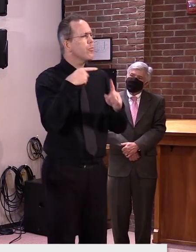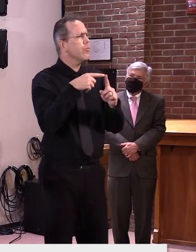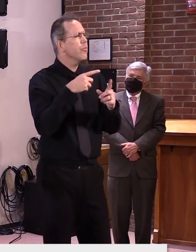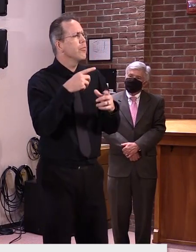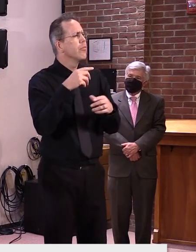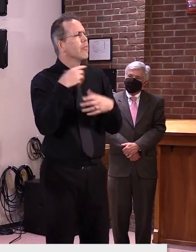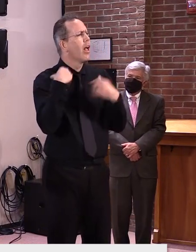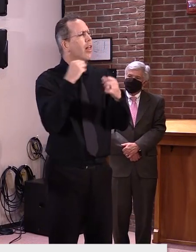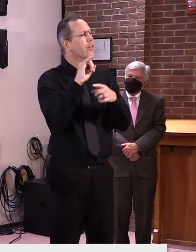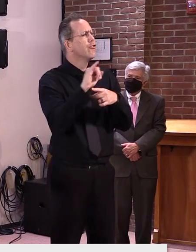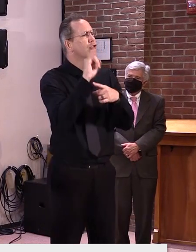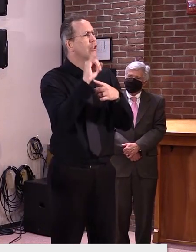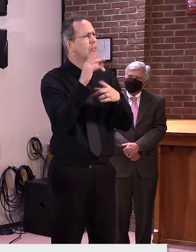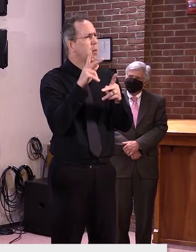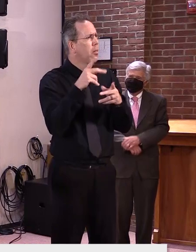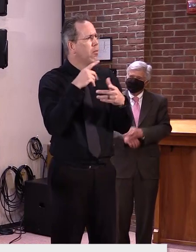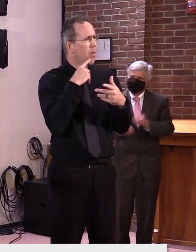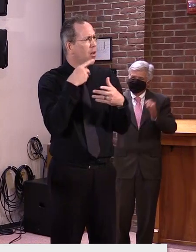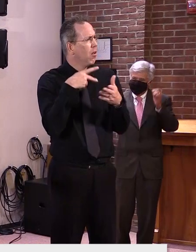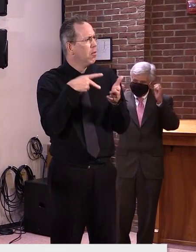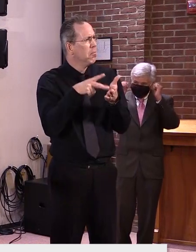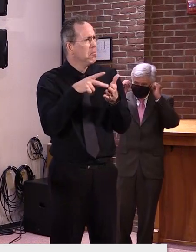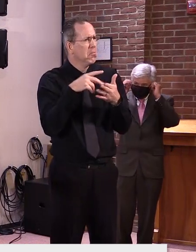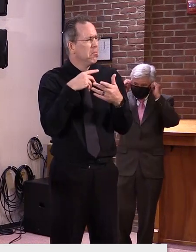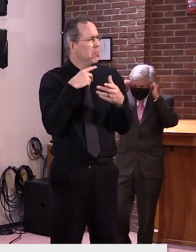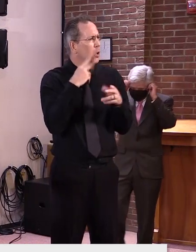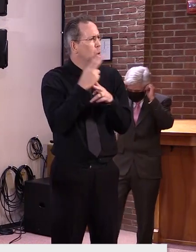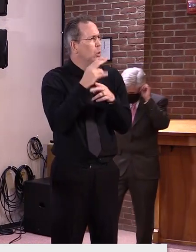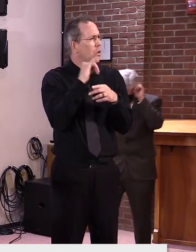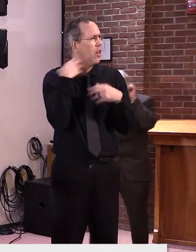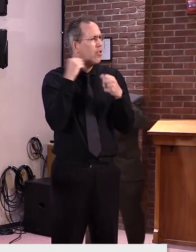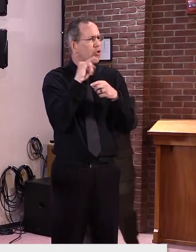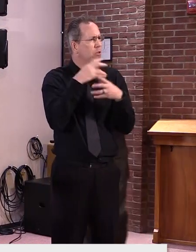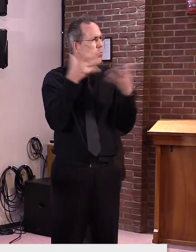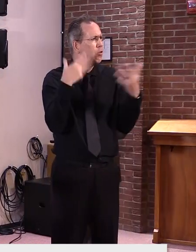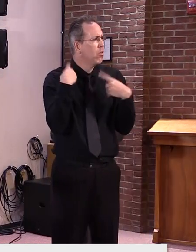that. You're in luck. Secretary Smith is right here in the building.